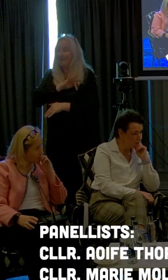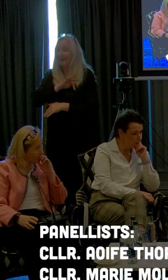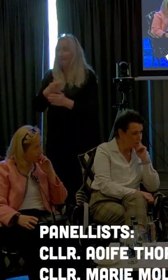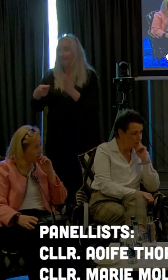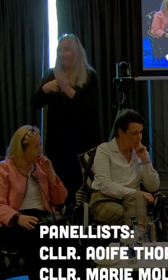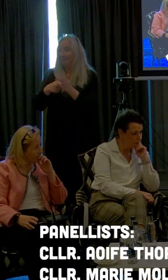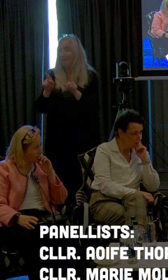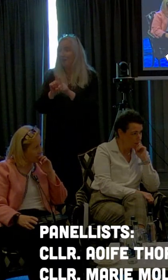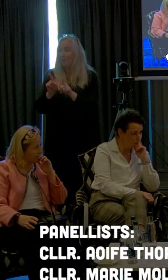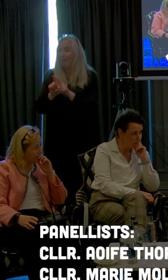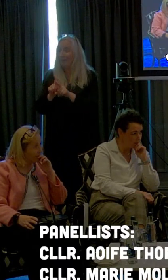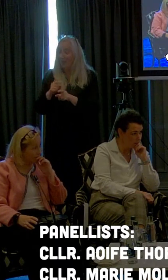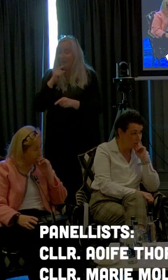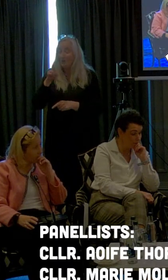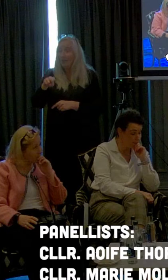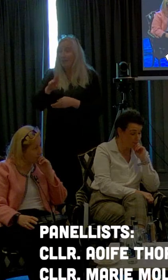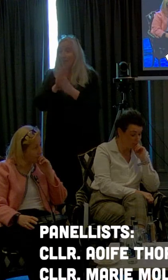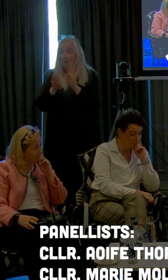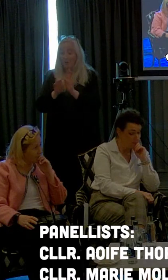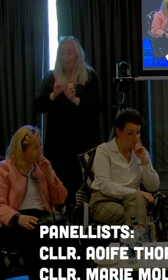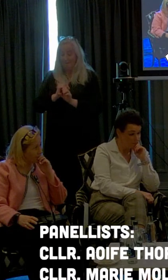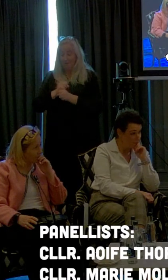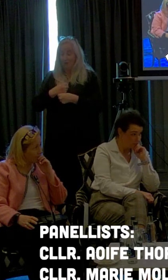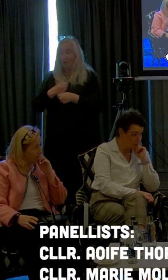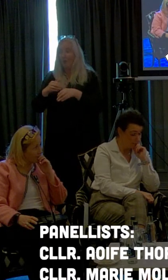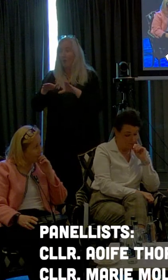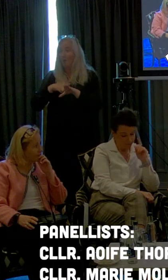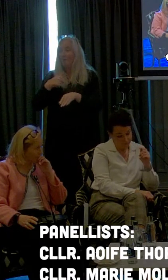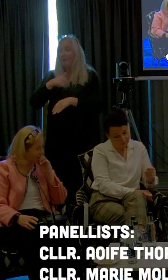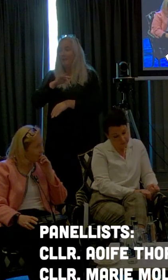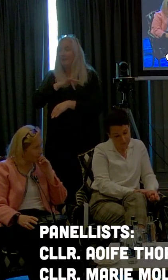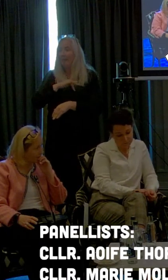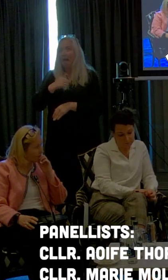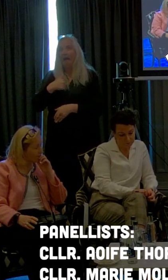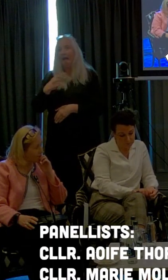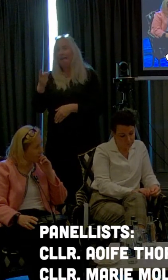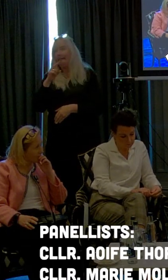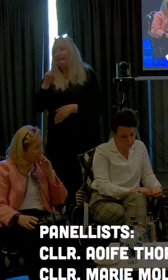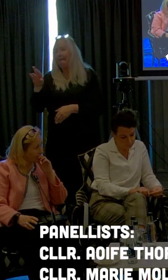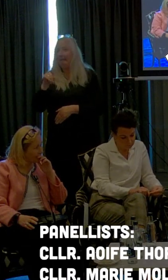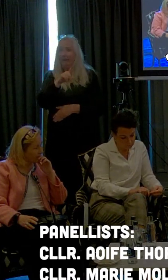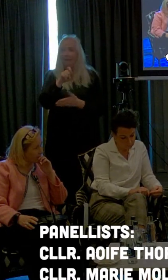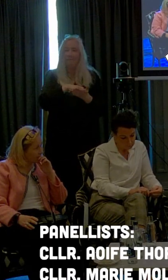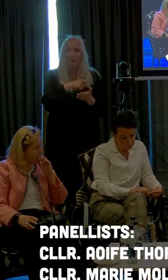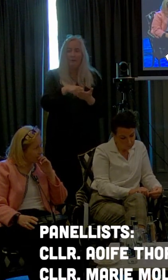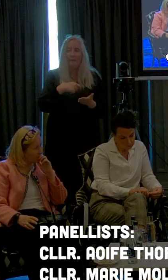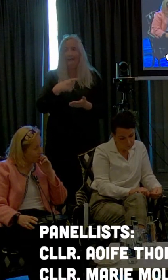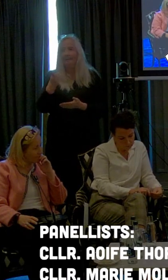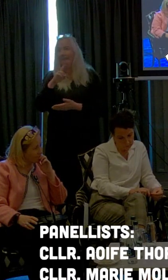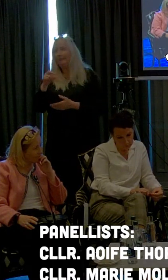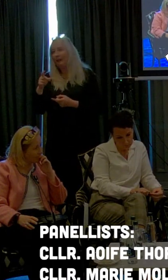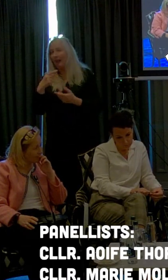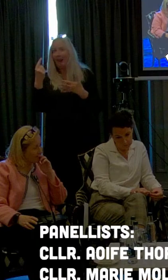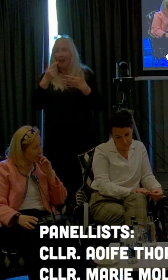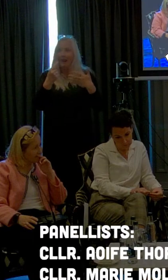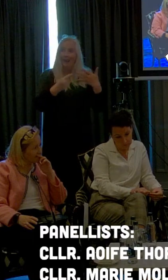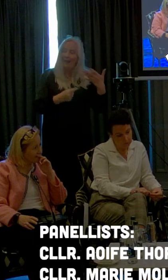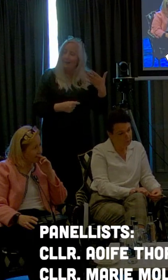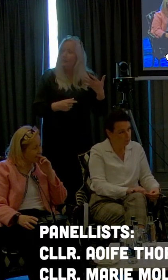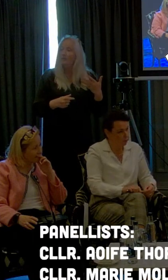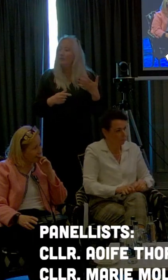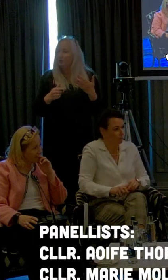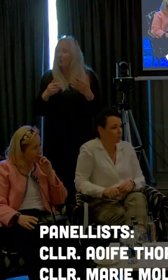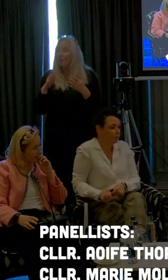end up getting frustrated yourself if you say, gosh, I didn't make the progress I thought I was going to make, whatever. So I suppose it is about being realistic in terms of what one